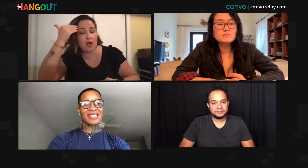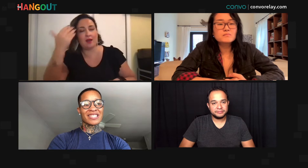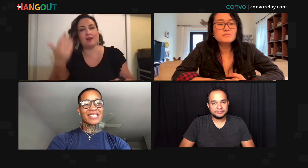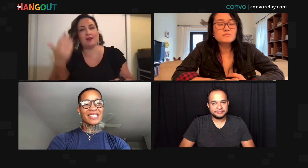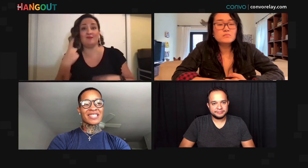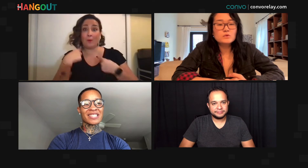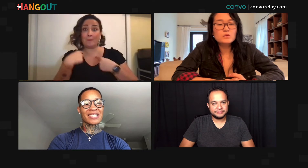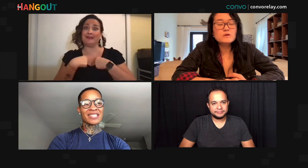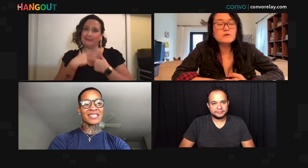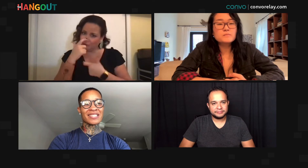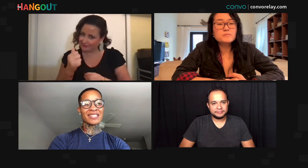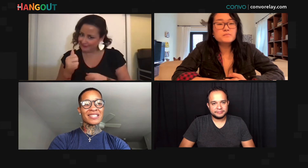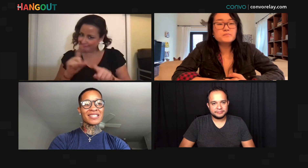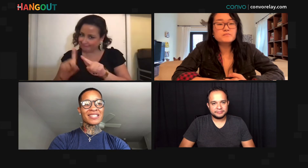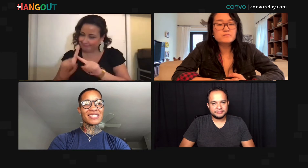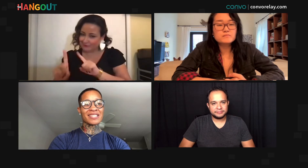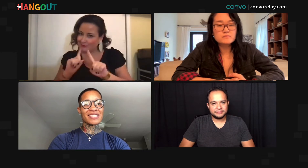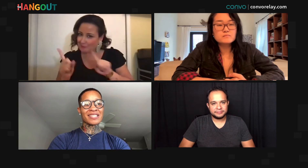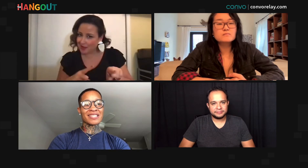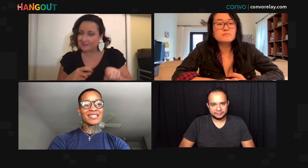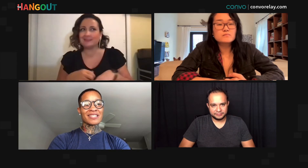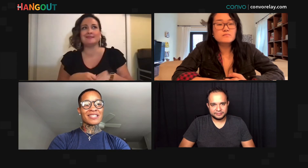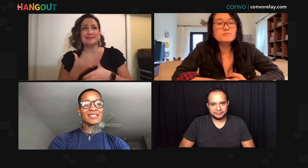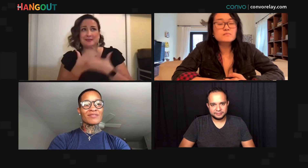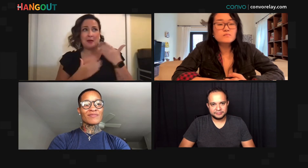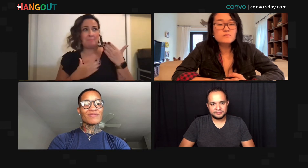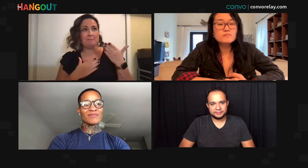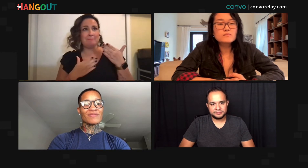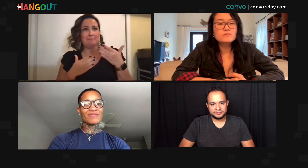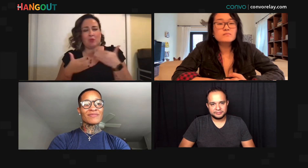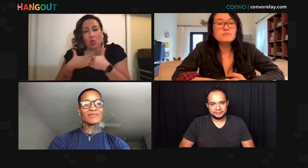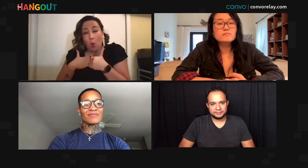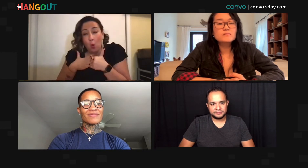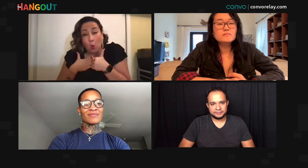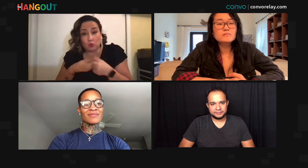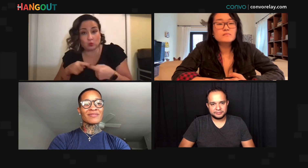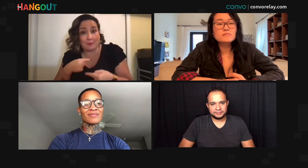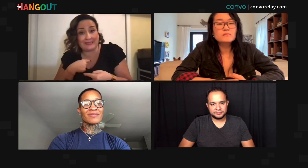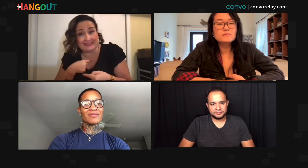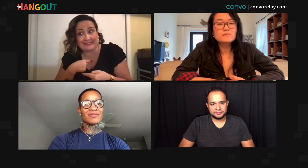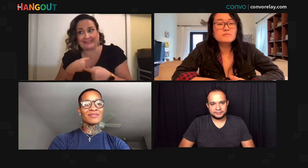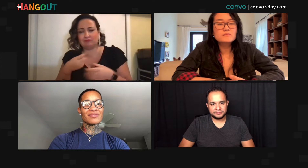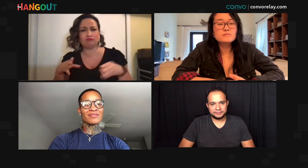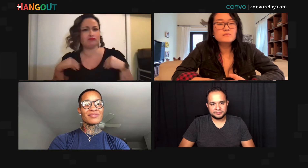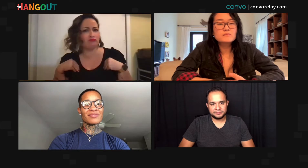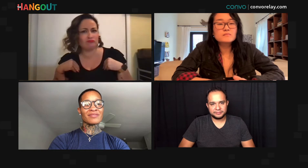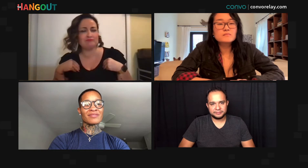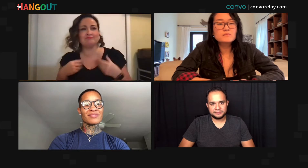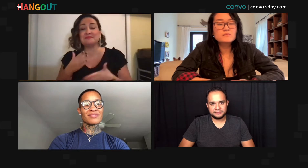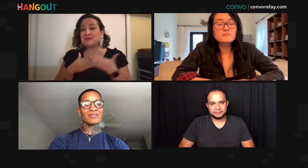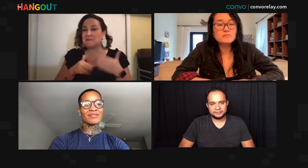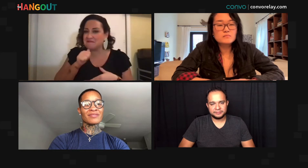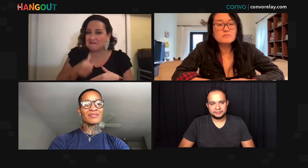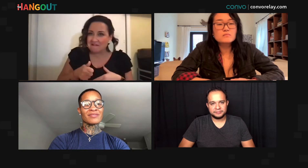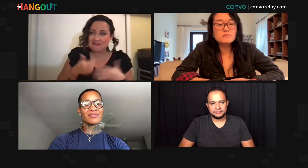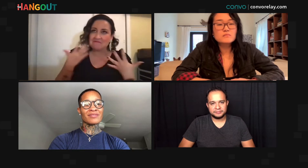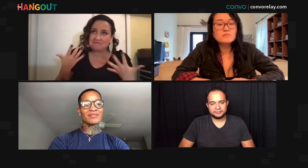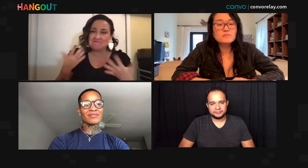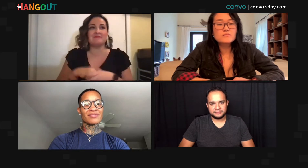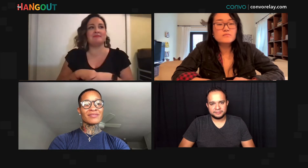out? For me, I had interesting responses from those in my life. I think those close to me were very accepting.